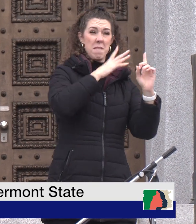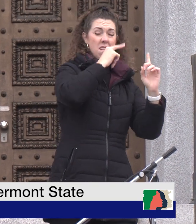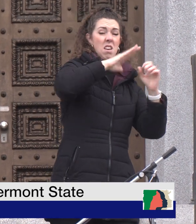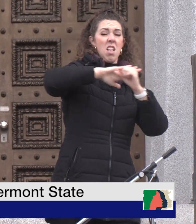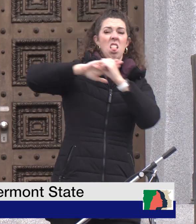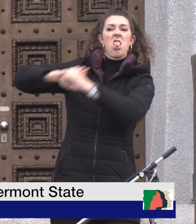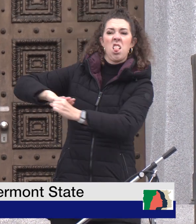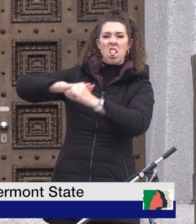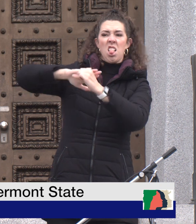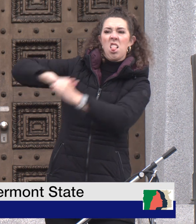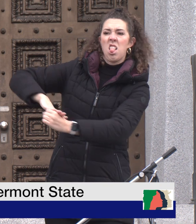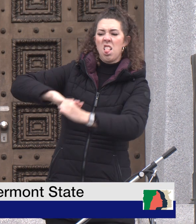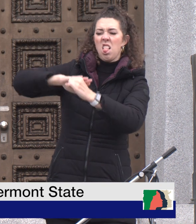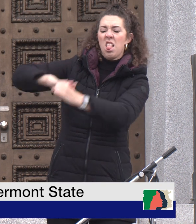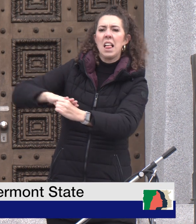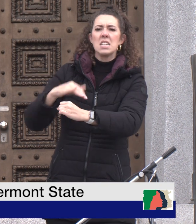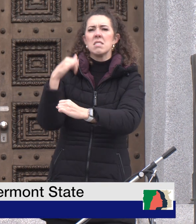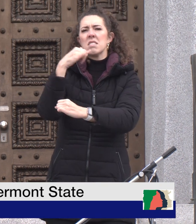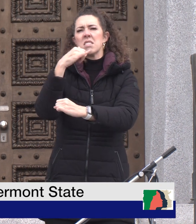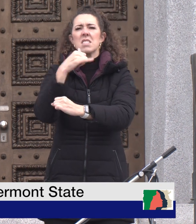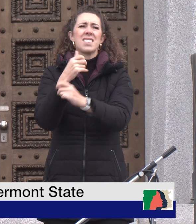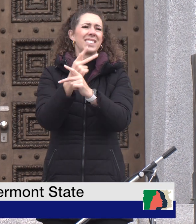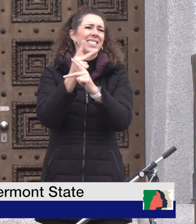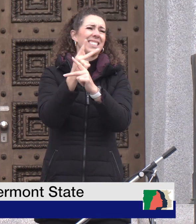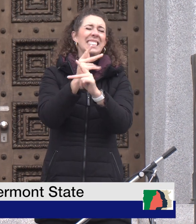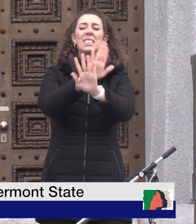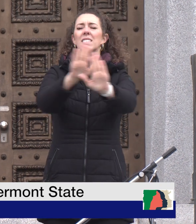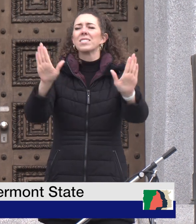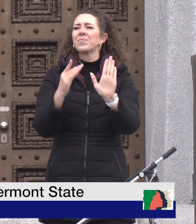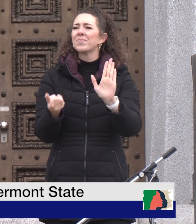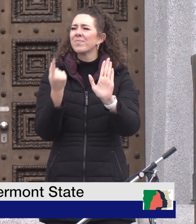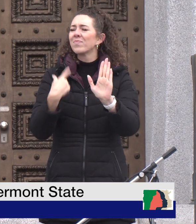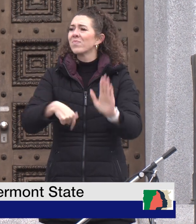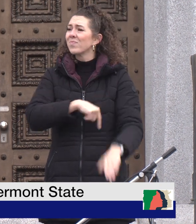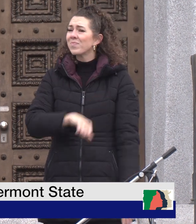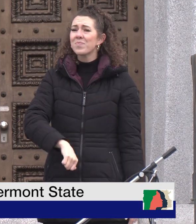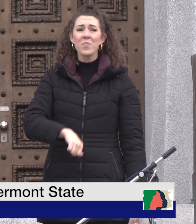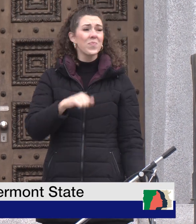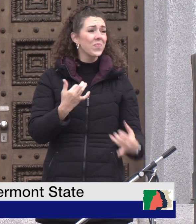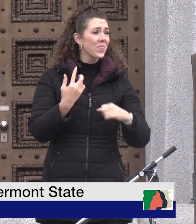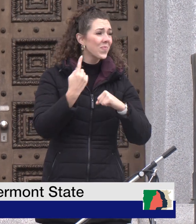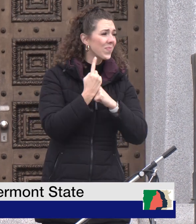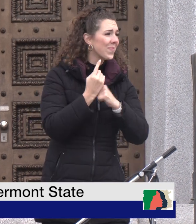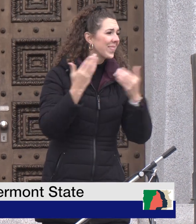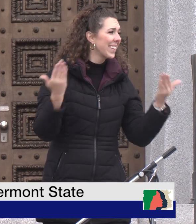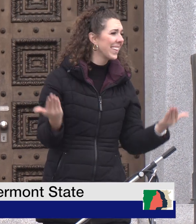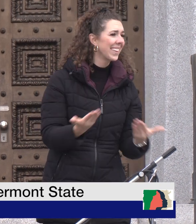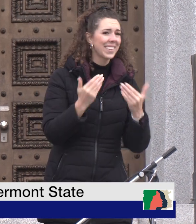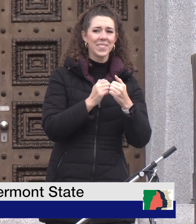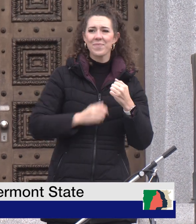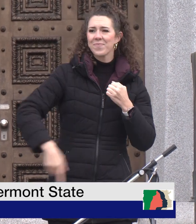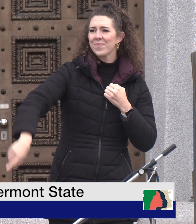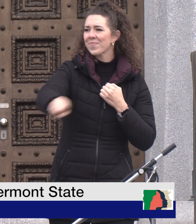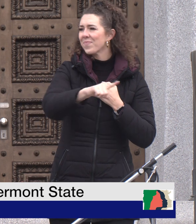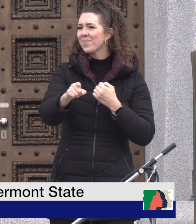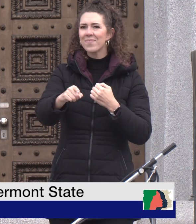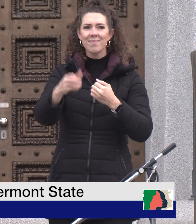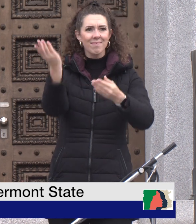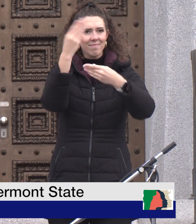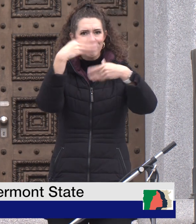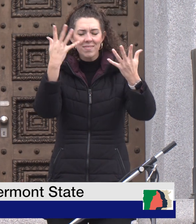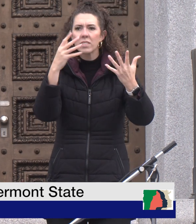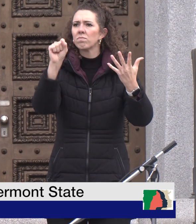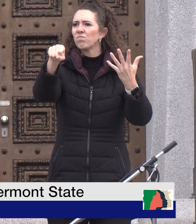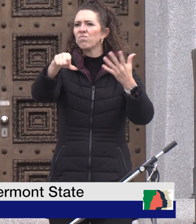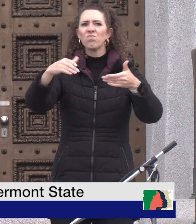actually manage. And so while we are so proud to stand here today and declare that we are here to